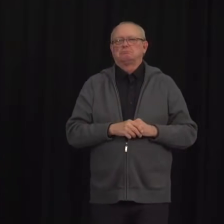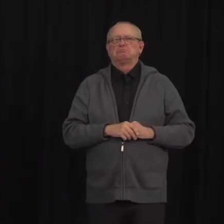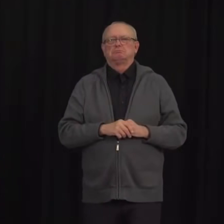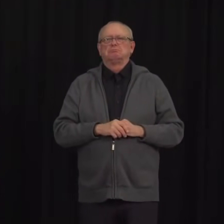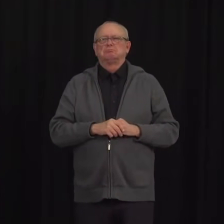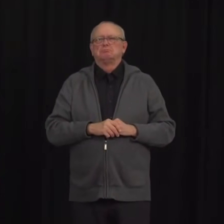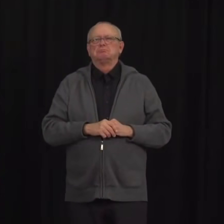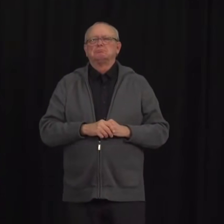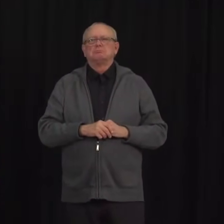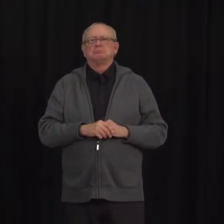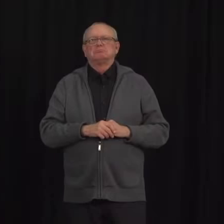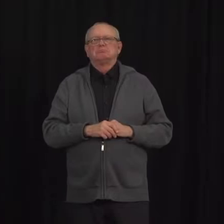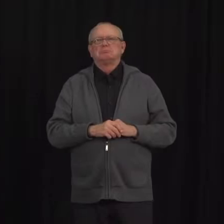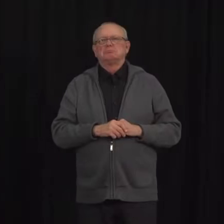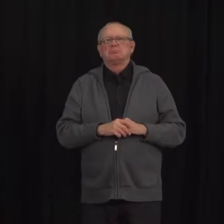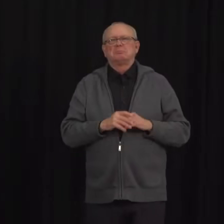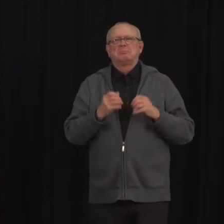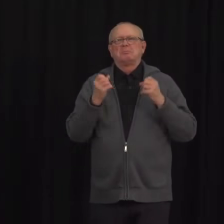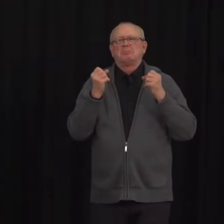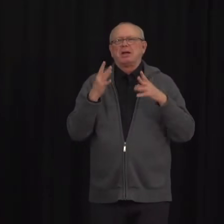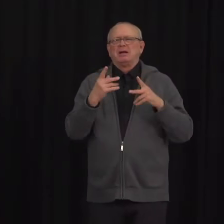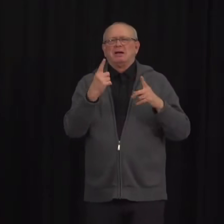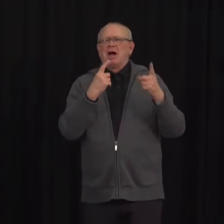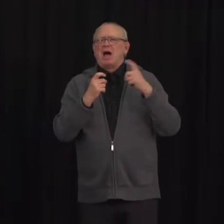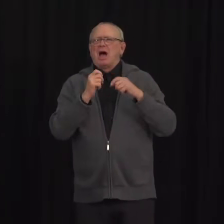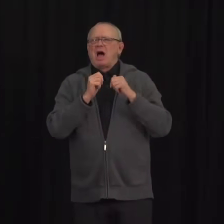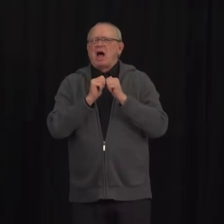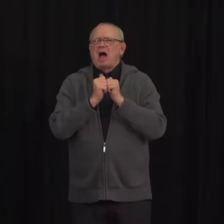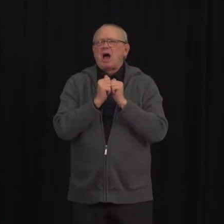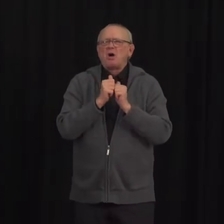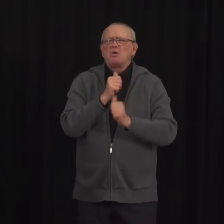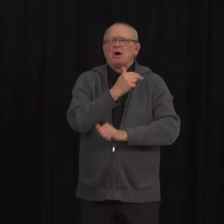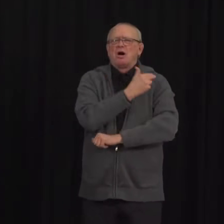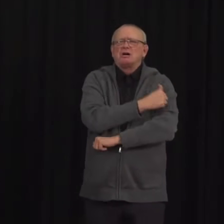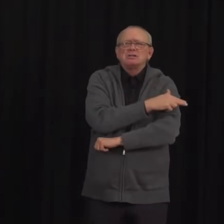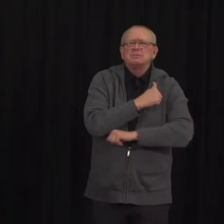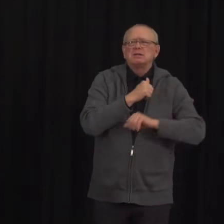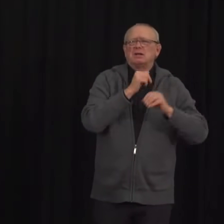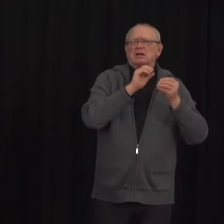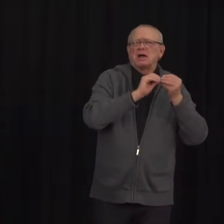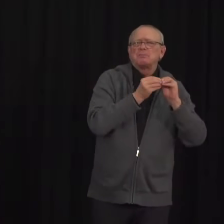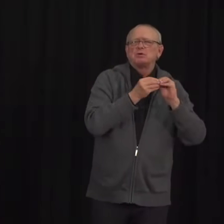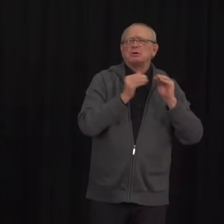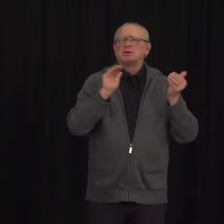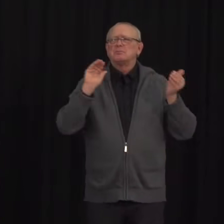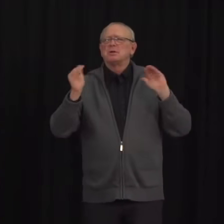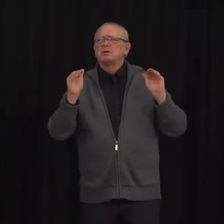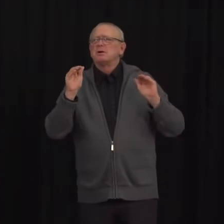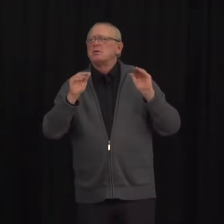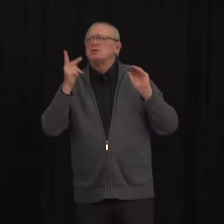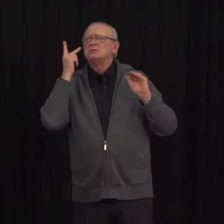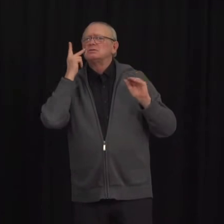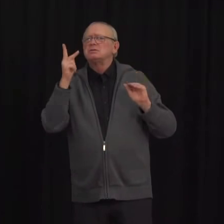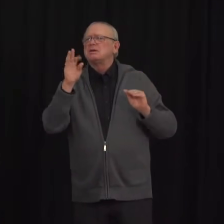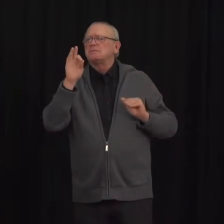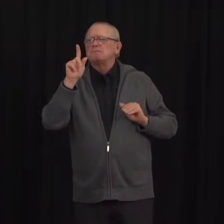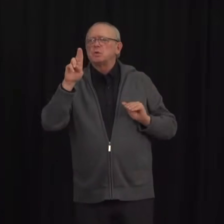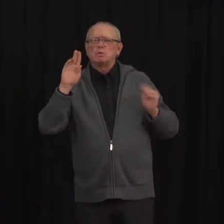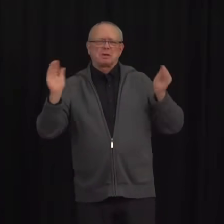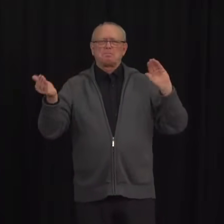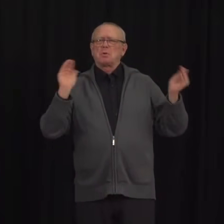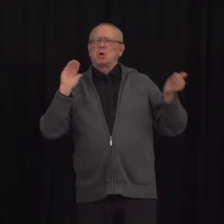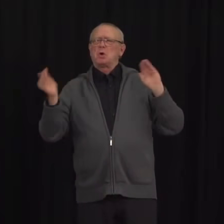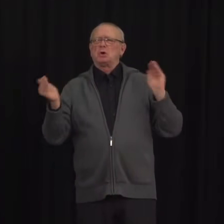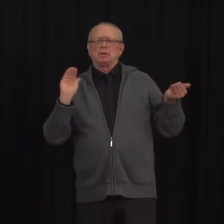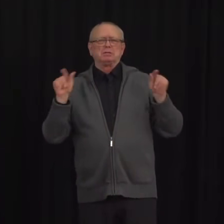I have heard questions about how our COVID hospitalizations and ICU numbers compare to the increases we see in influenza seasons, and